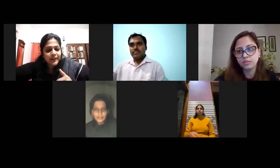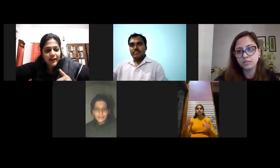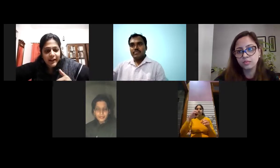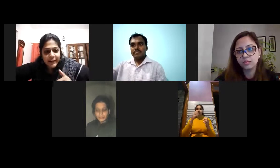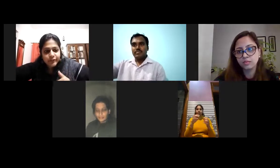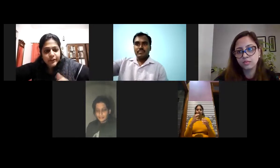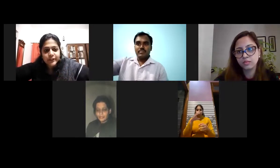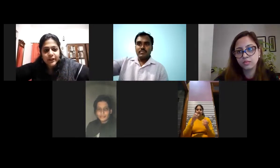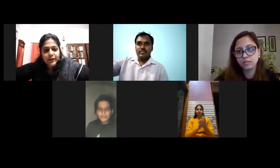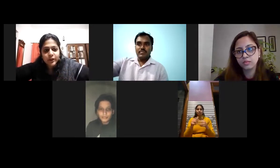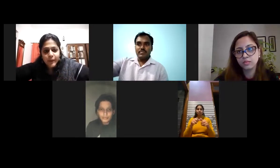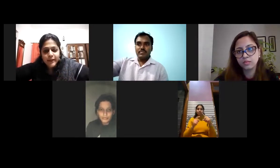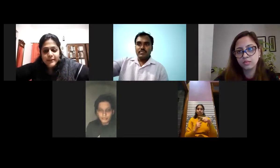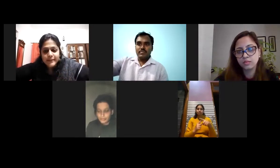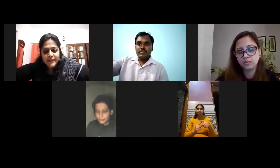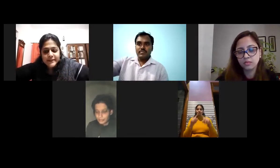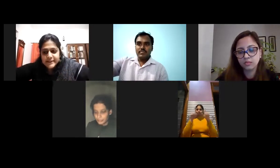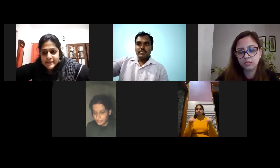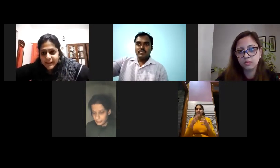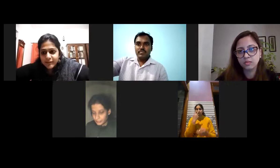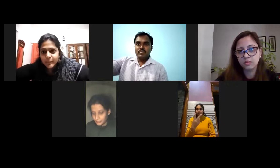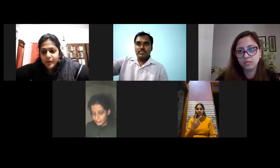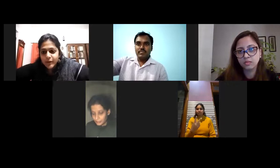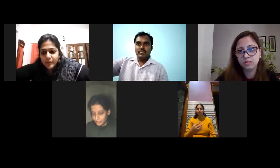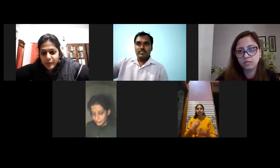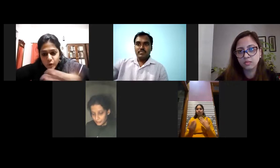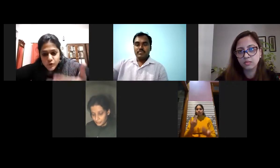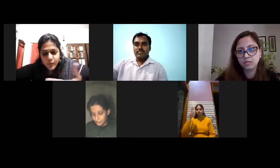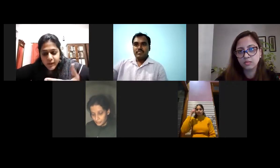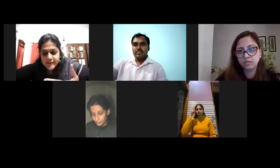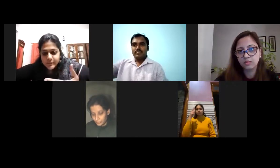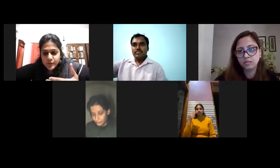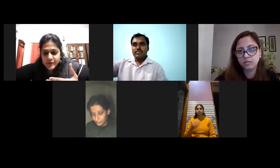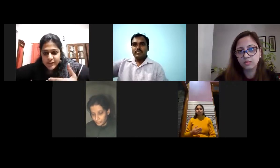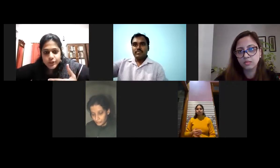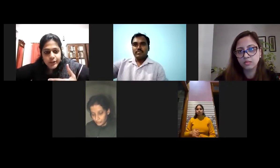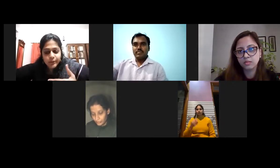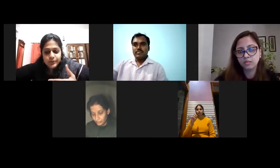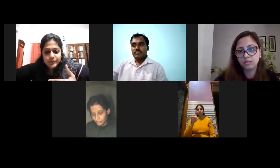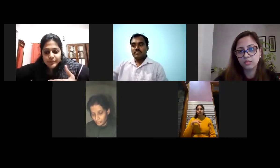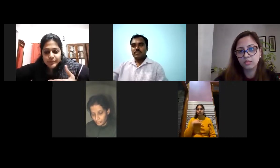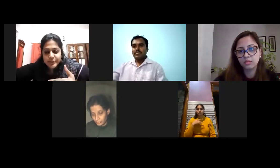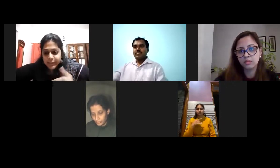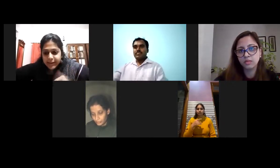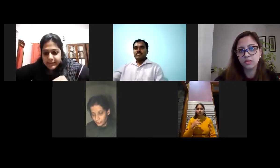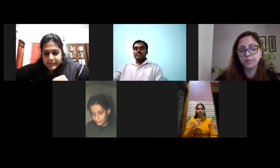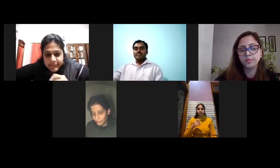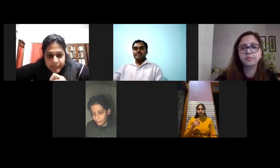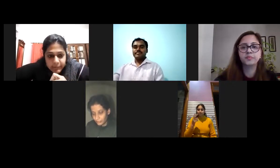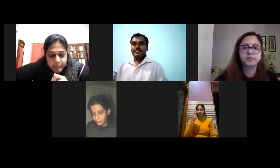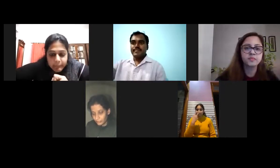if there are any further queries, comments that have come their way. There was one, I suppose, initially also, so I'm just looking